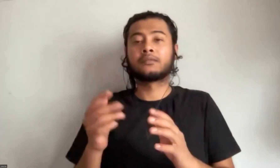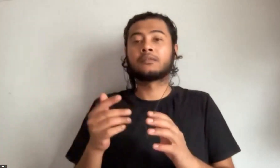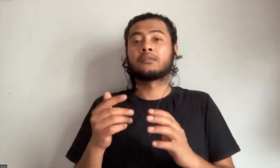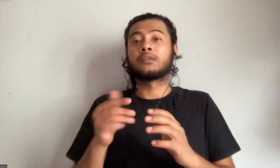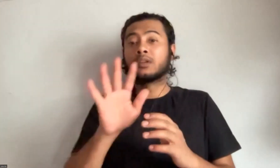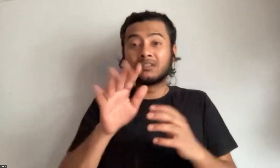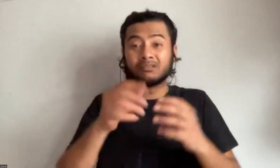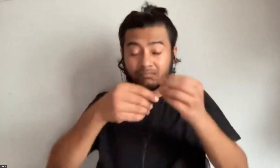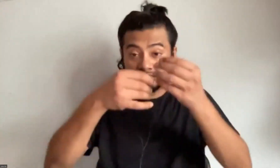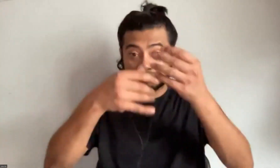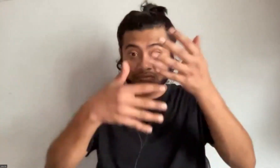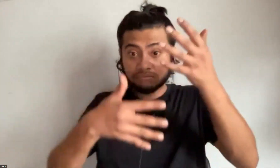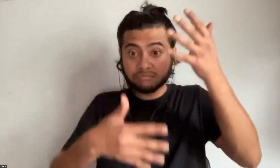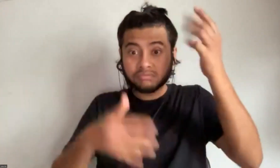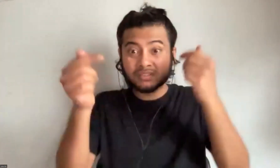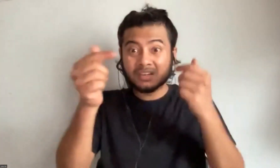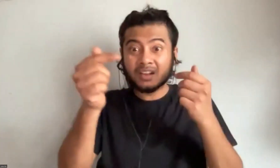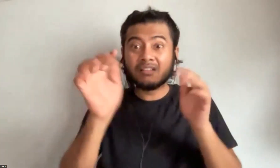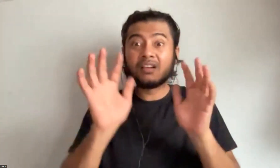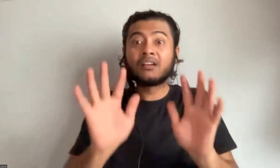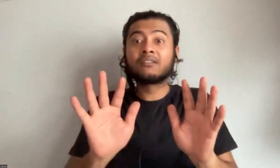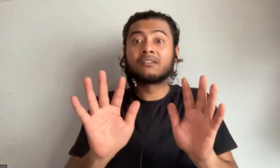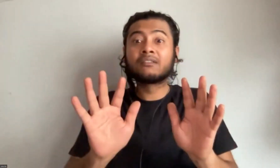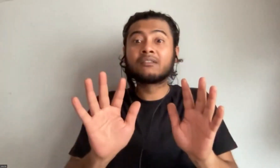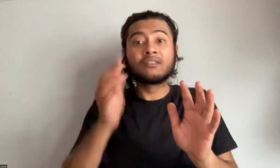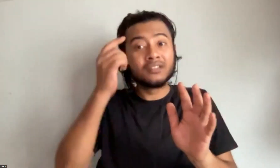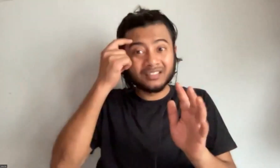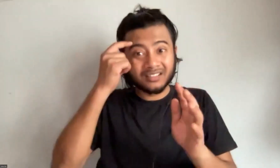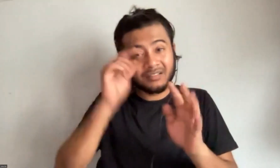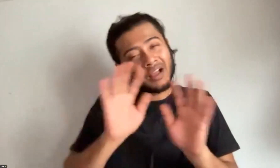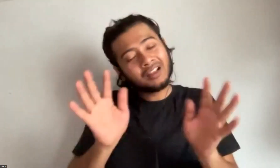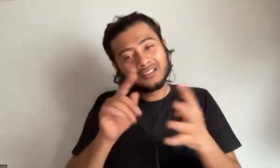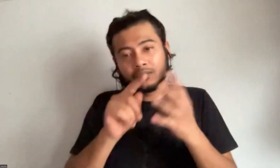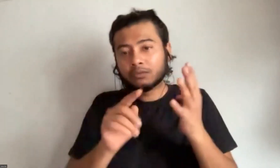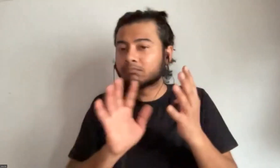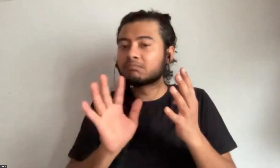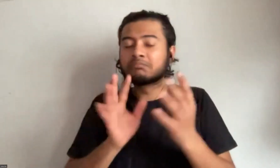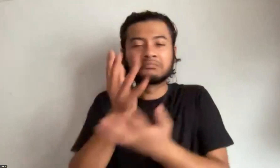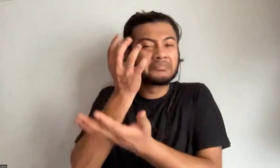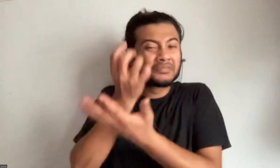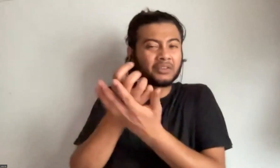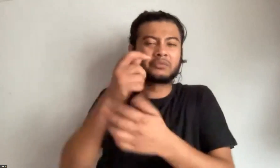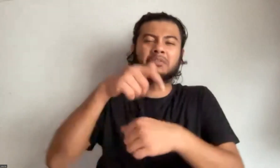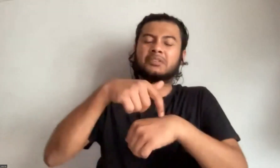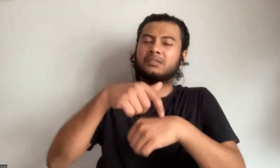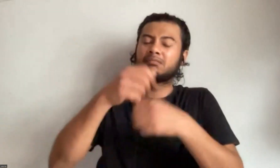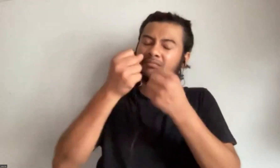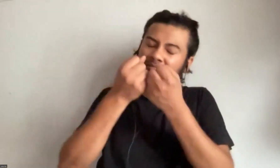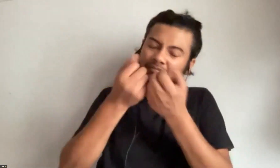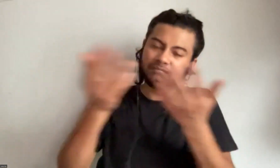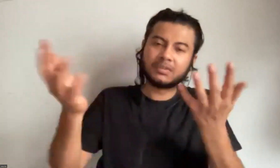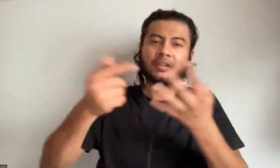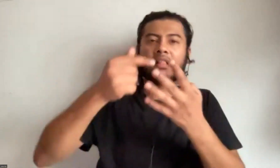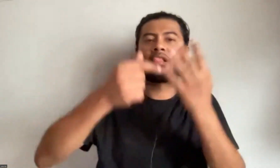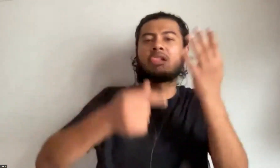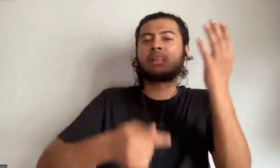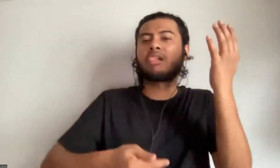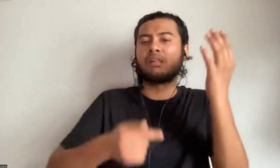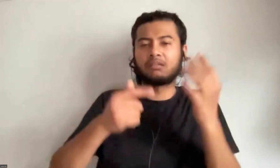are like around nowadays, Kali Yuga is full of sins around us, but these are I've just named a very few of them. So